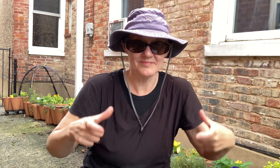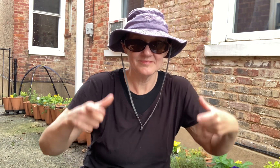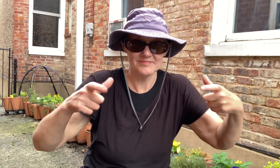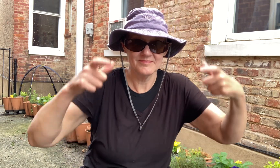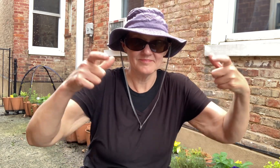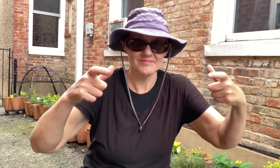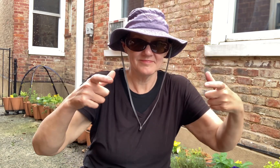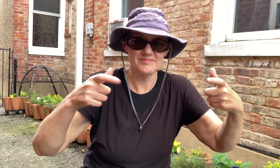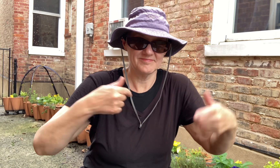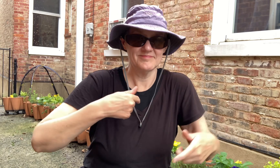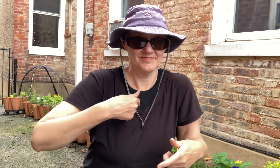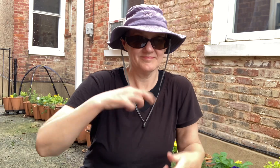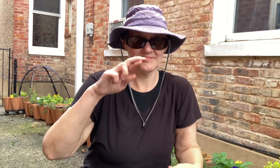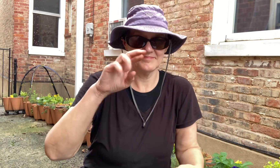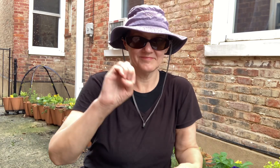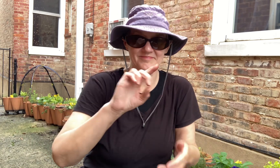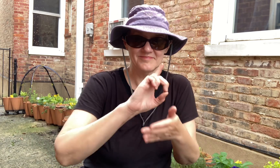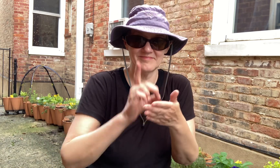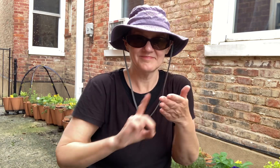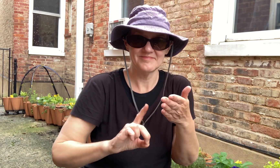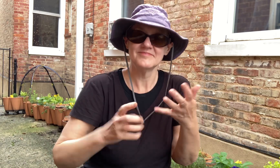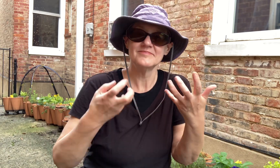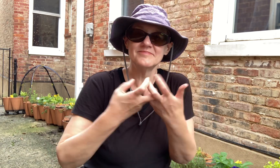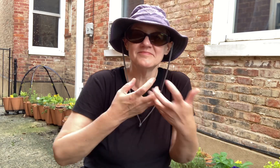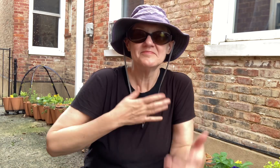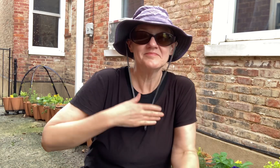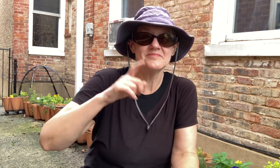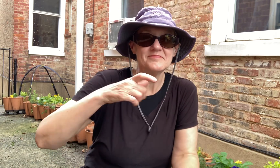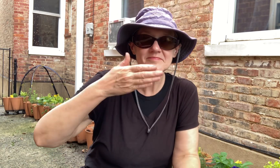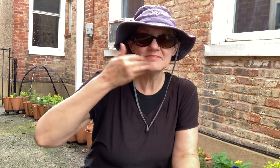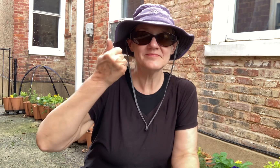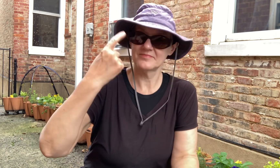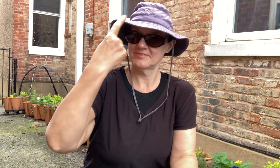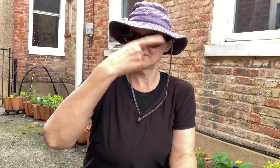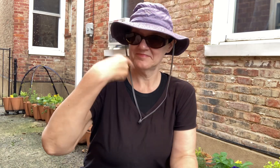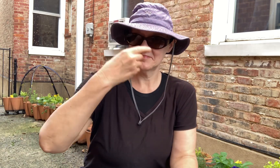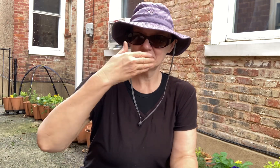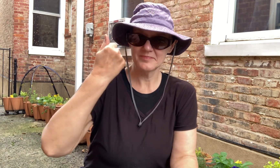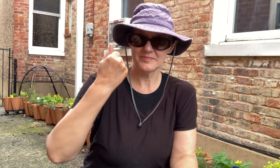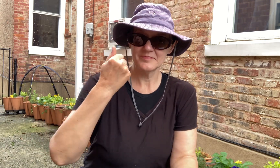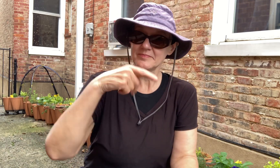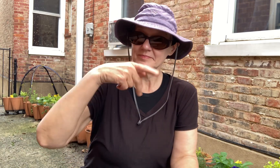4 GreenStalks with 4 tiers each. That matches my needs better.